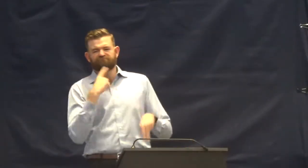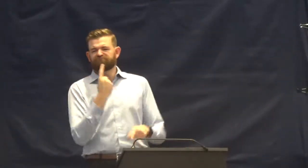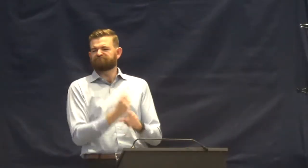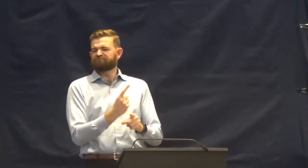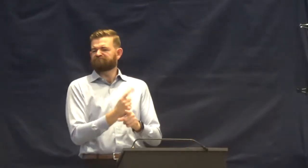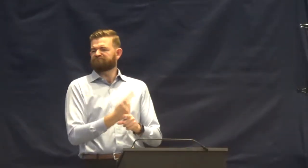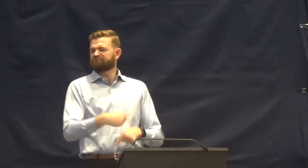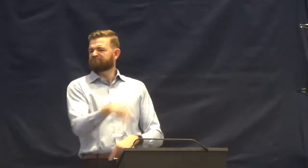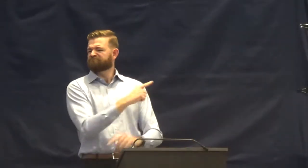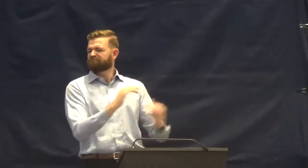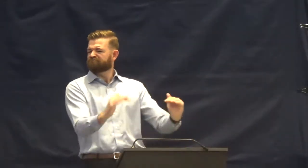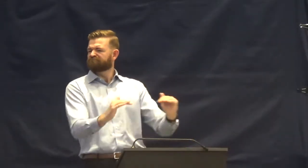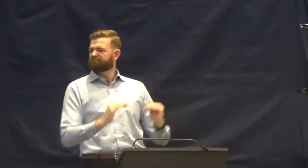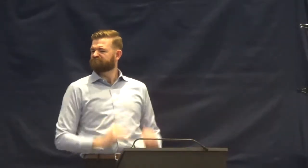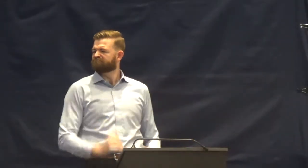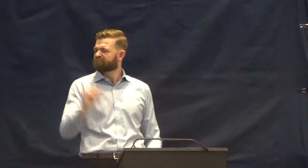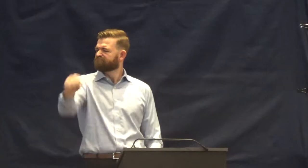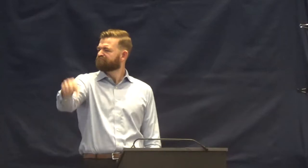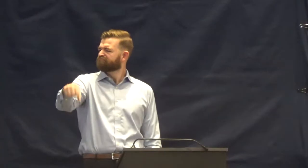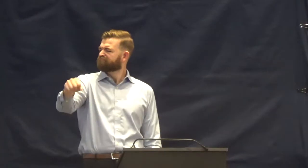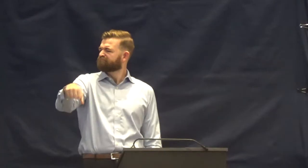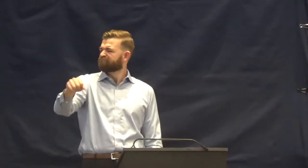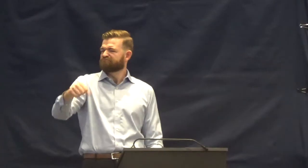females. You know, society has looked down